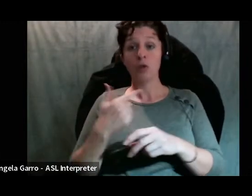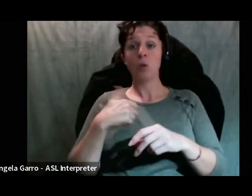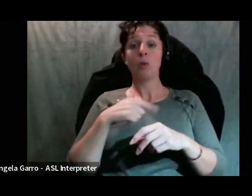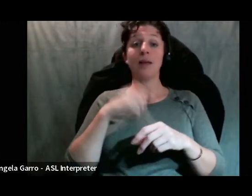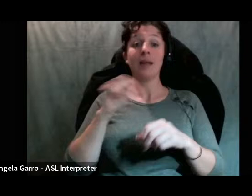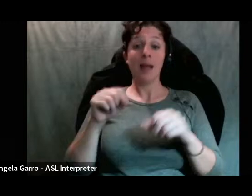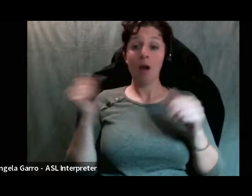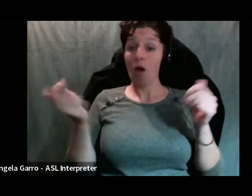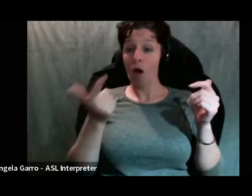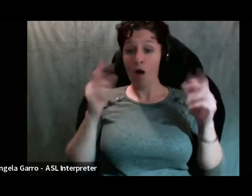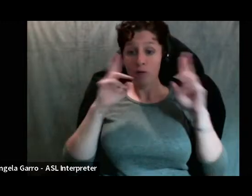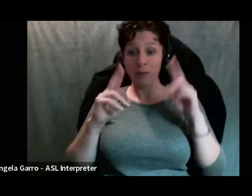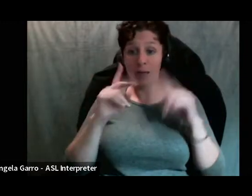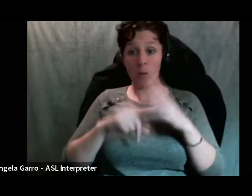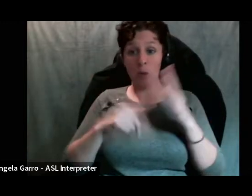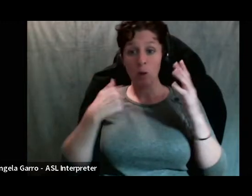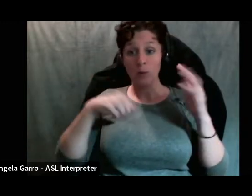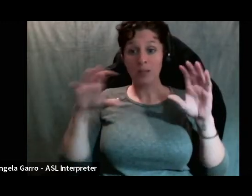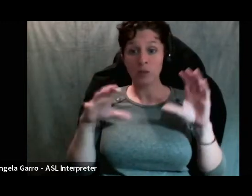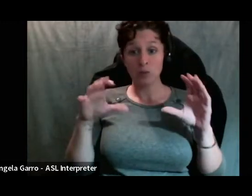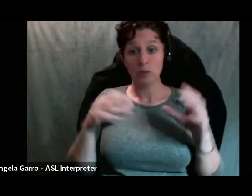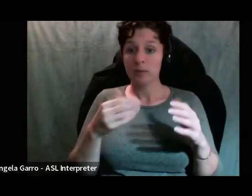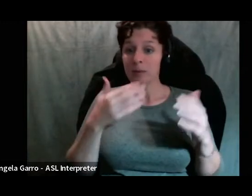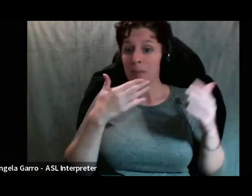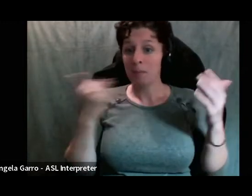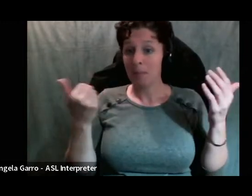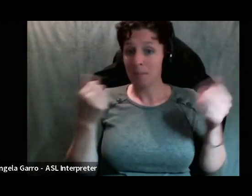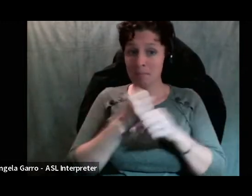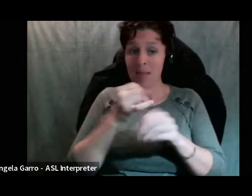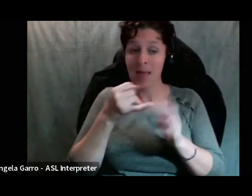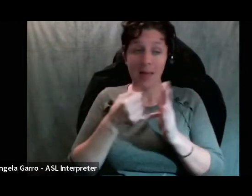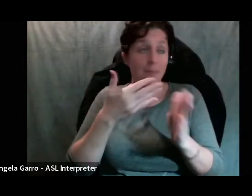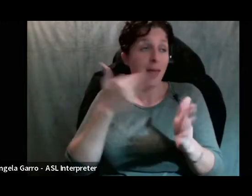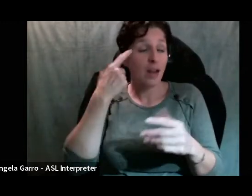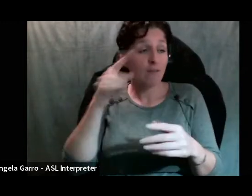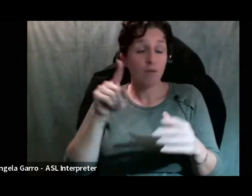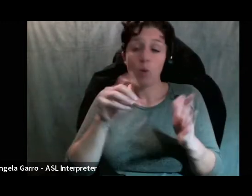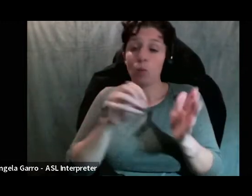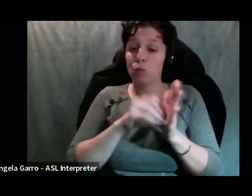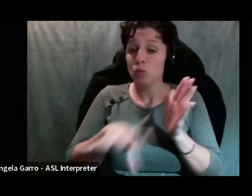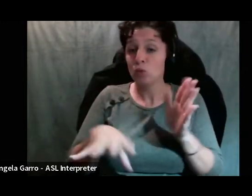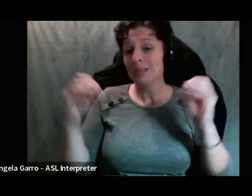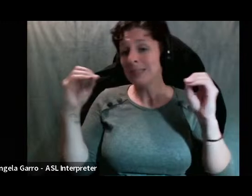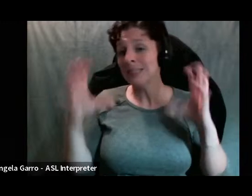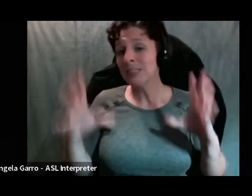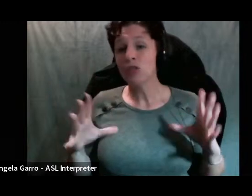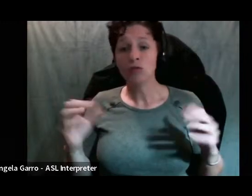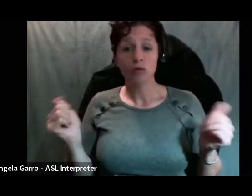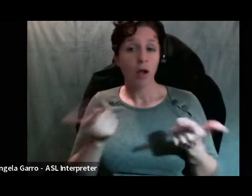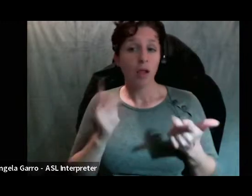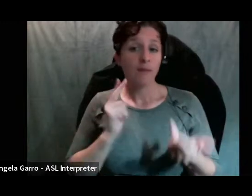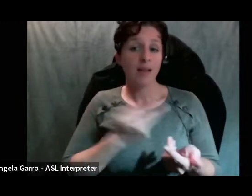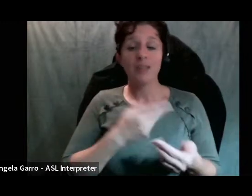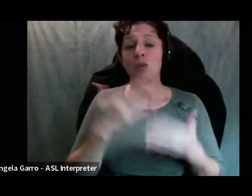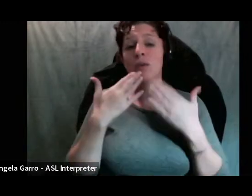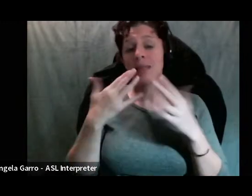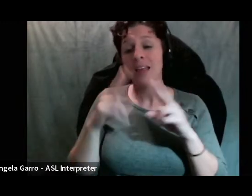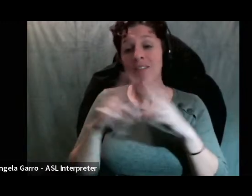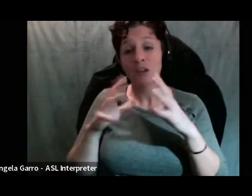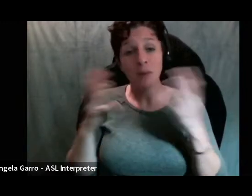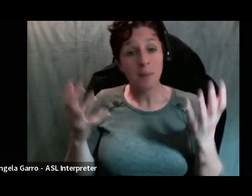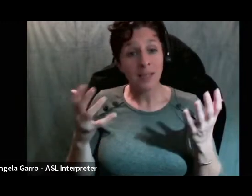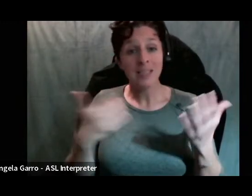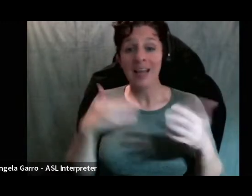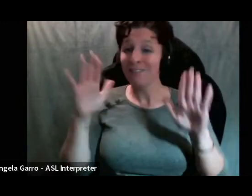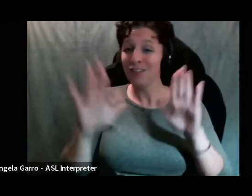what we do and make it better for the students, teachers, all of us. So thank you very much.